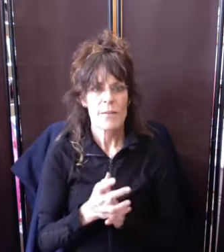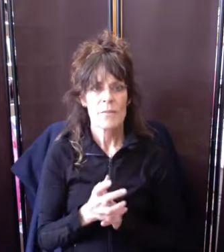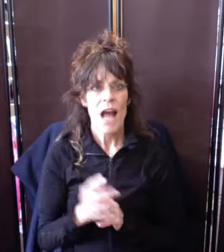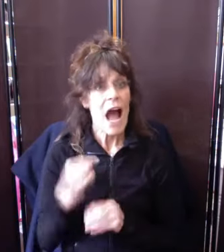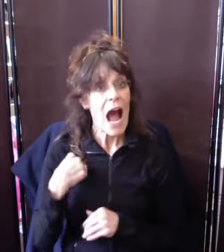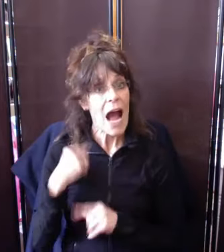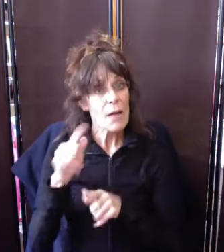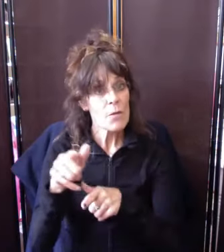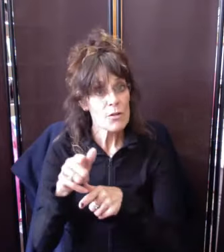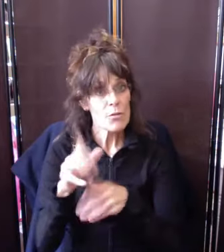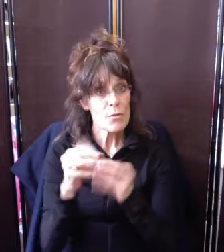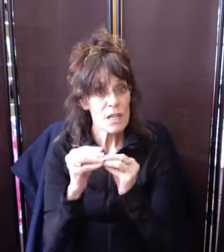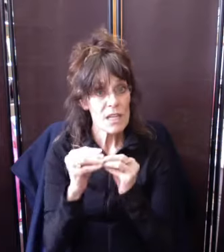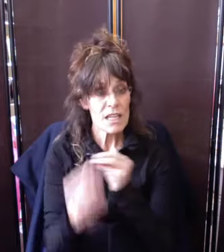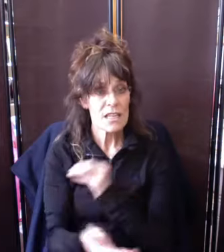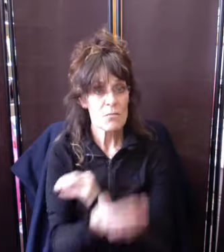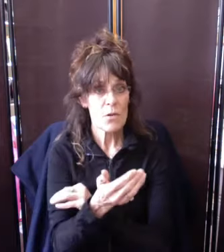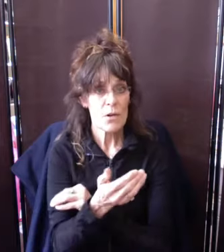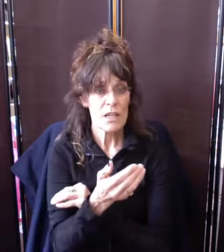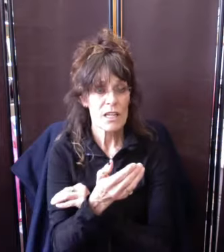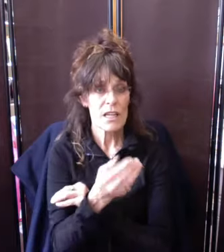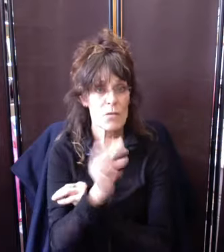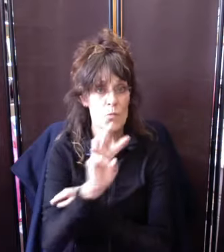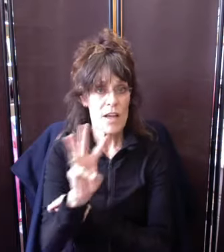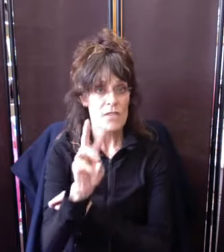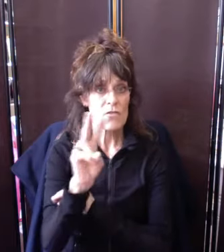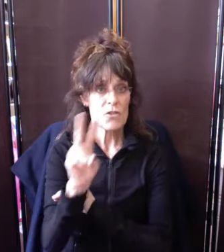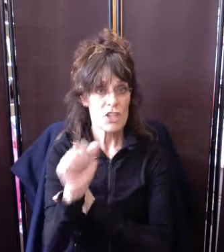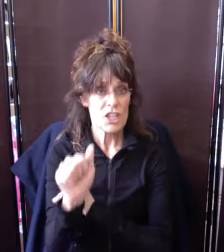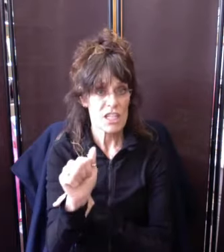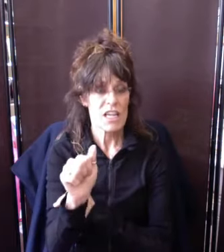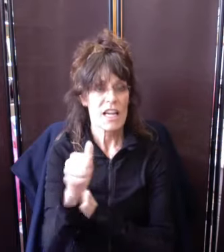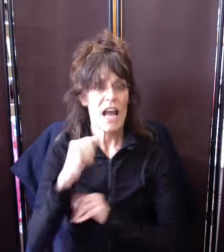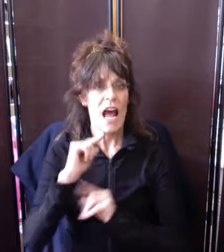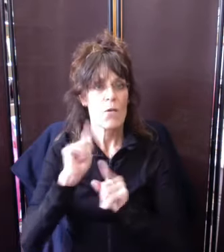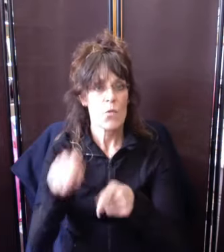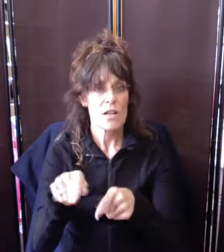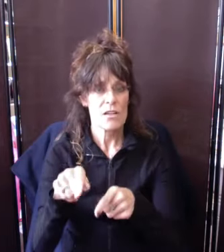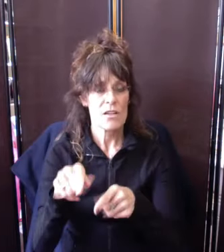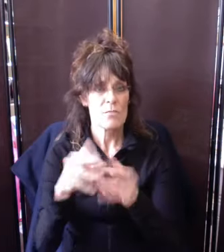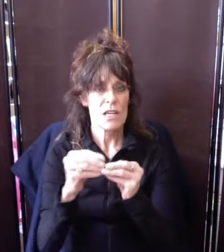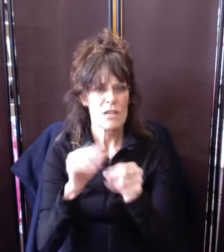in Martinsburg, West Virginia. And I went into that meeting, and it was super full. And at the end of that meeting, they had